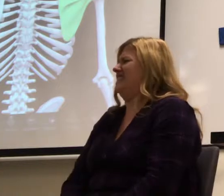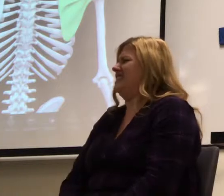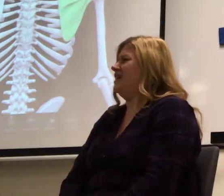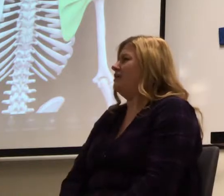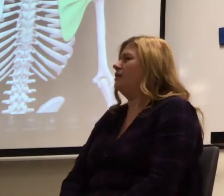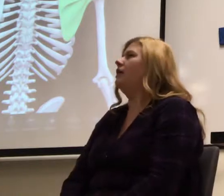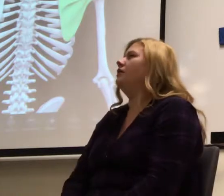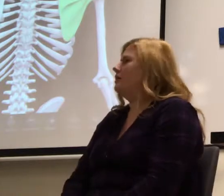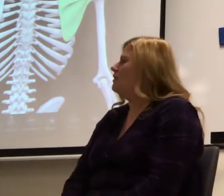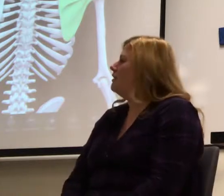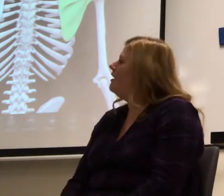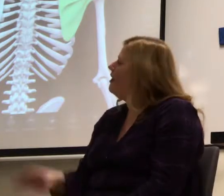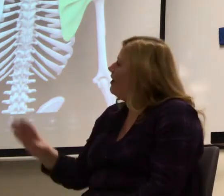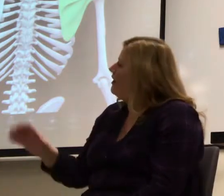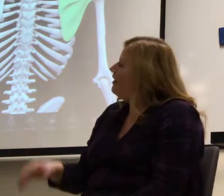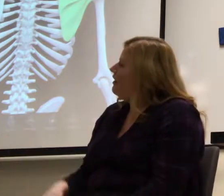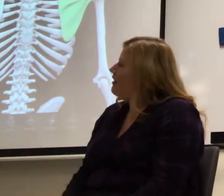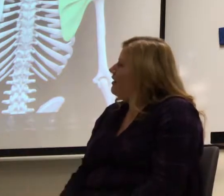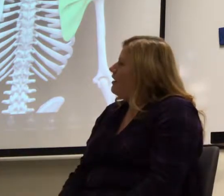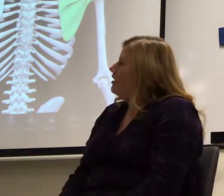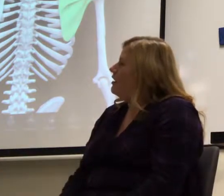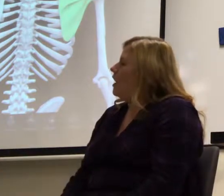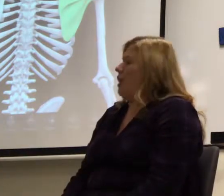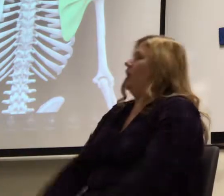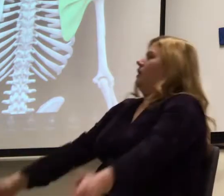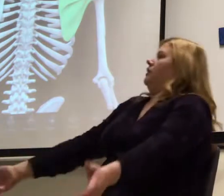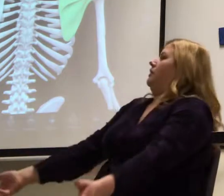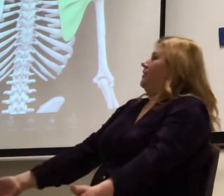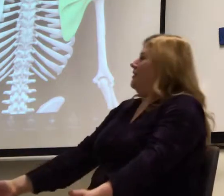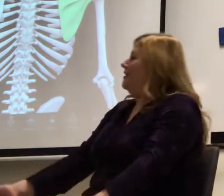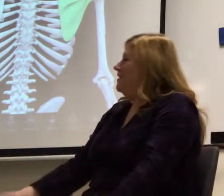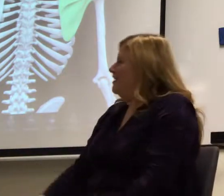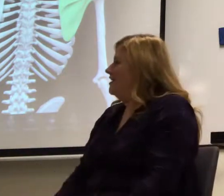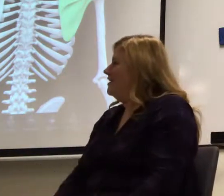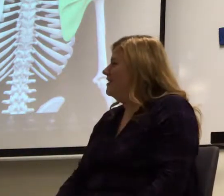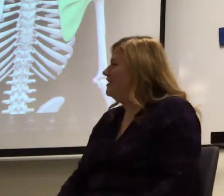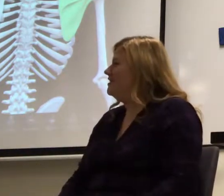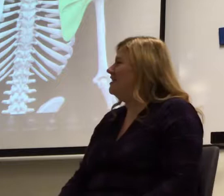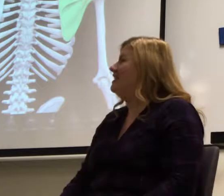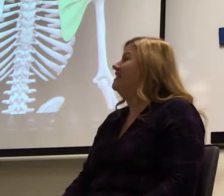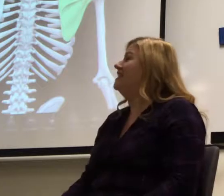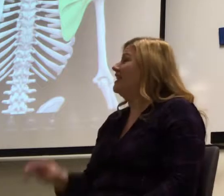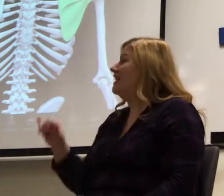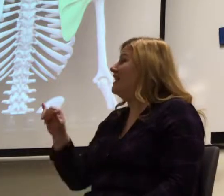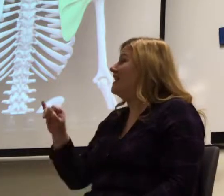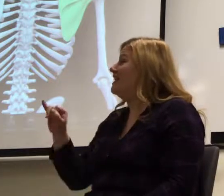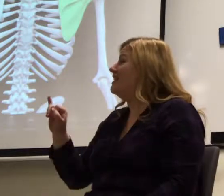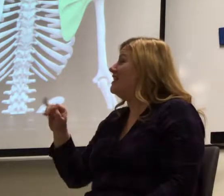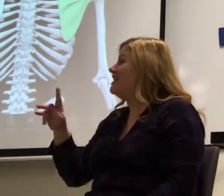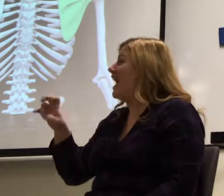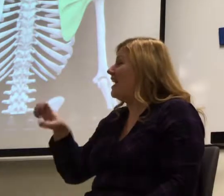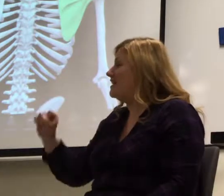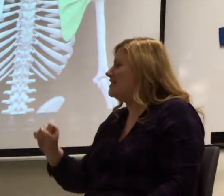More prone to dislocate. Let me show you what I mean by increased movement. For example,